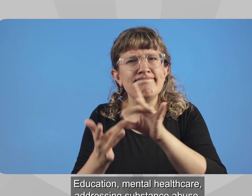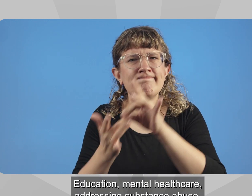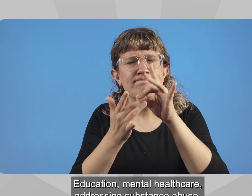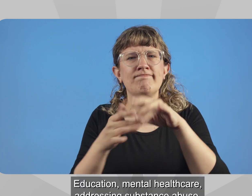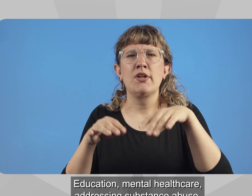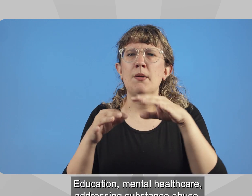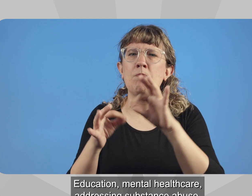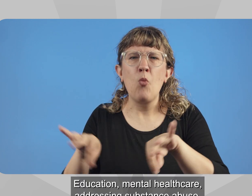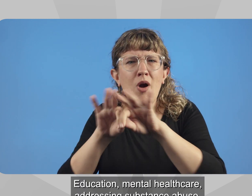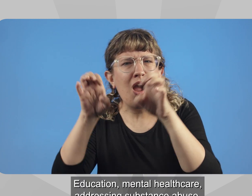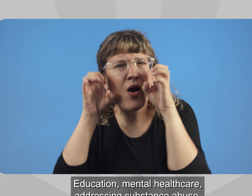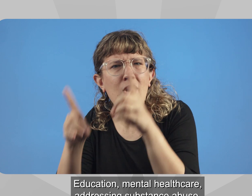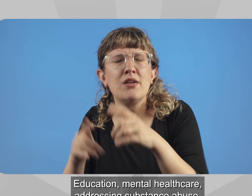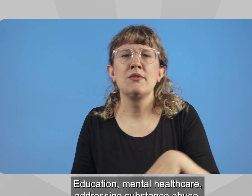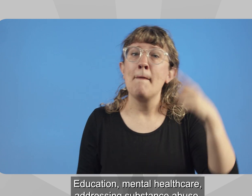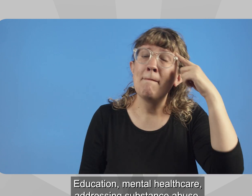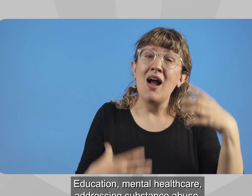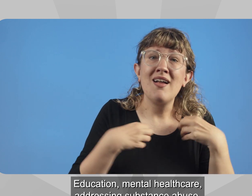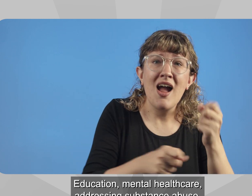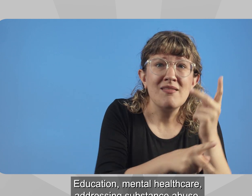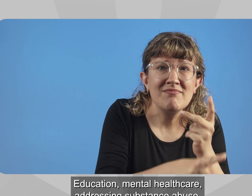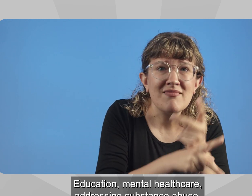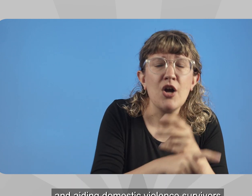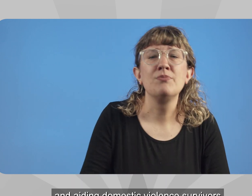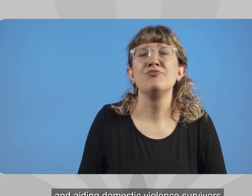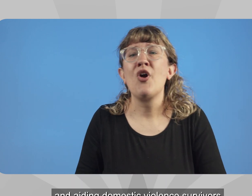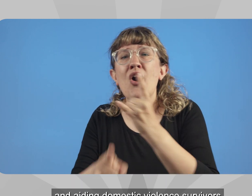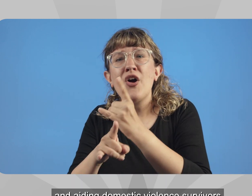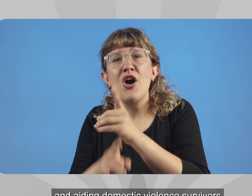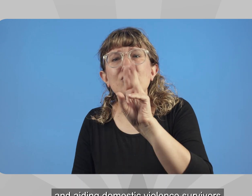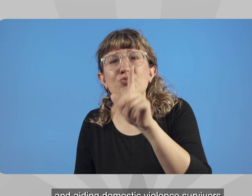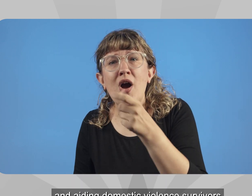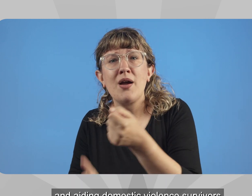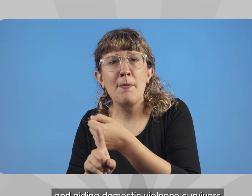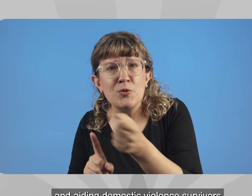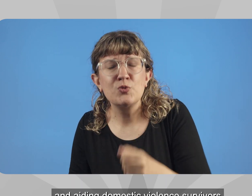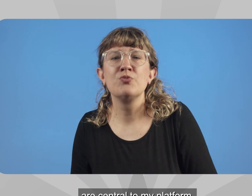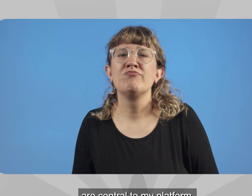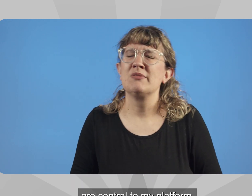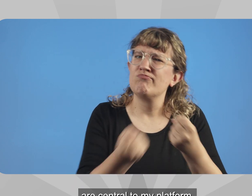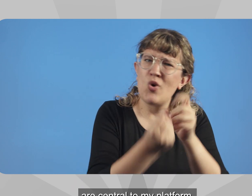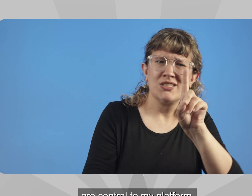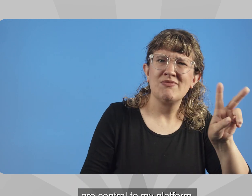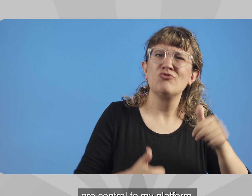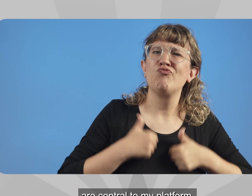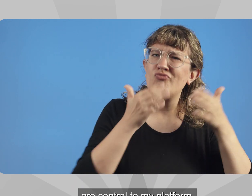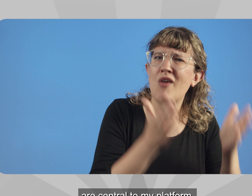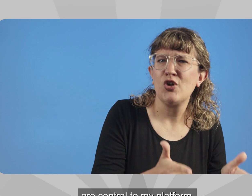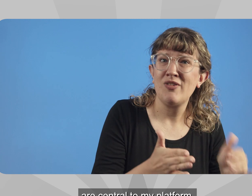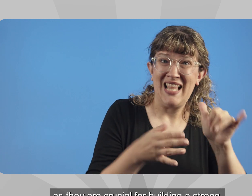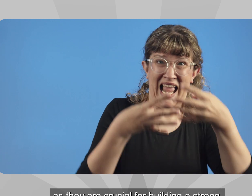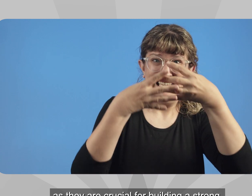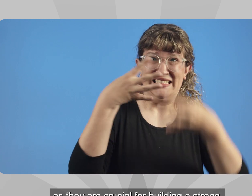Education, mental health care, addressing substance abuse, and aiding domestic violence survivors are central to my